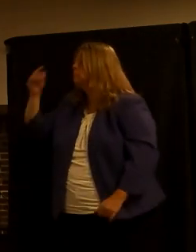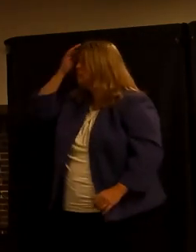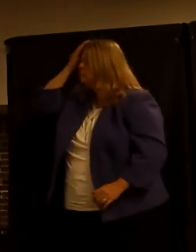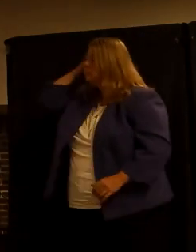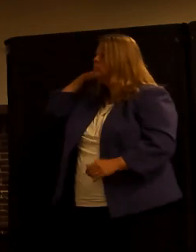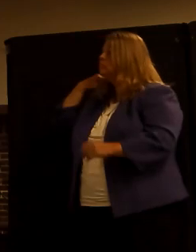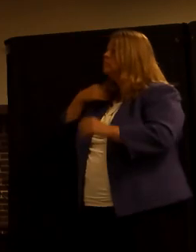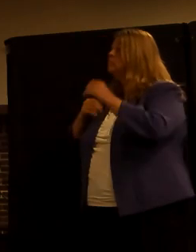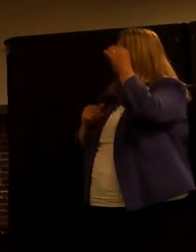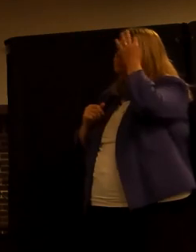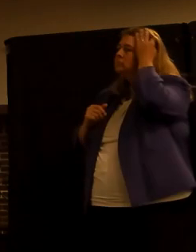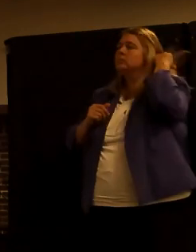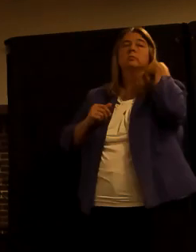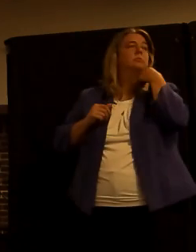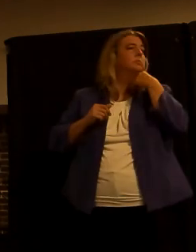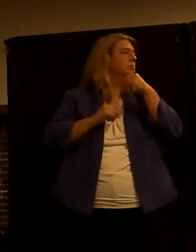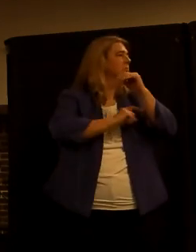the board.